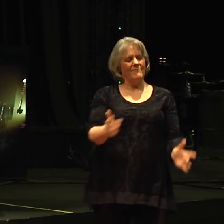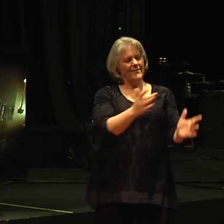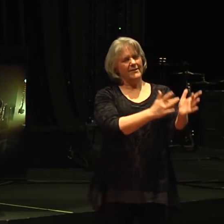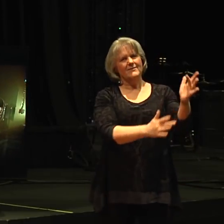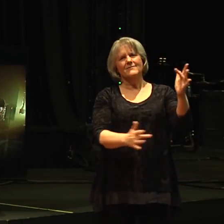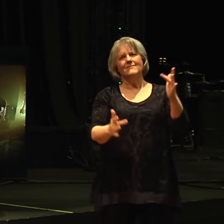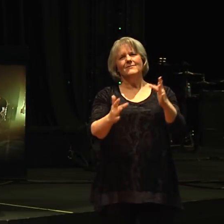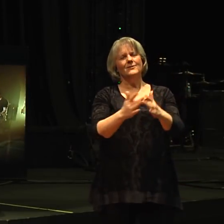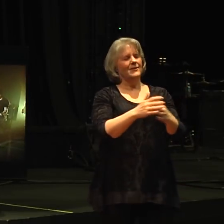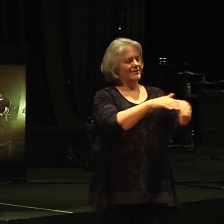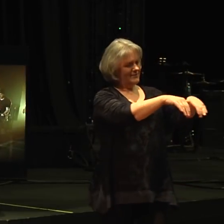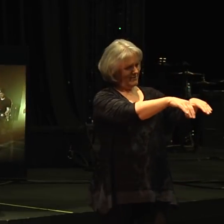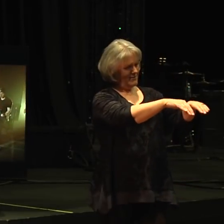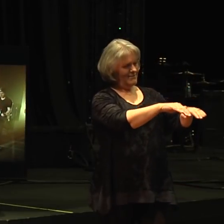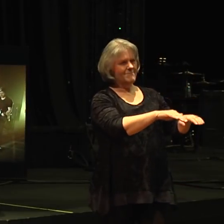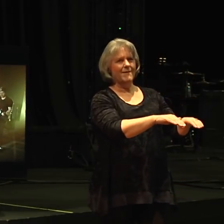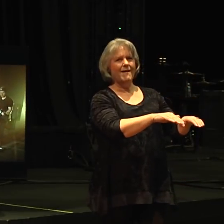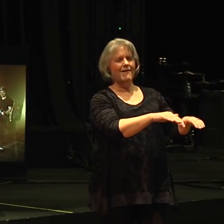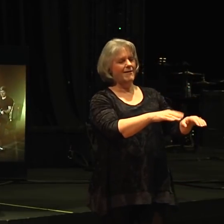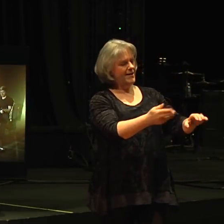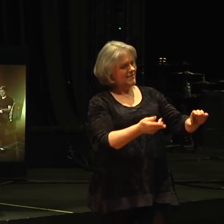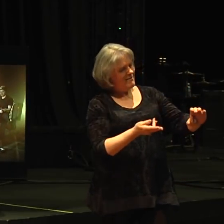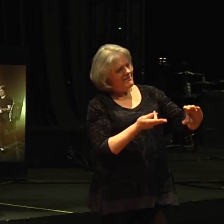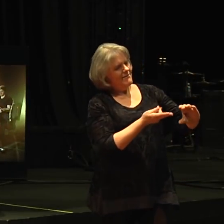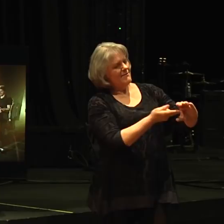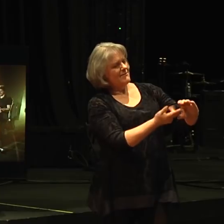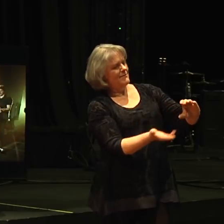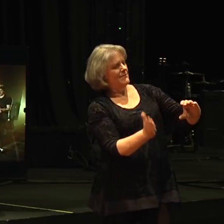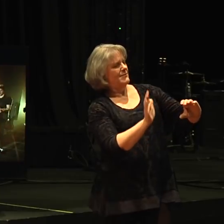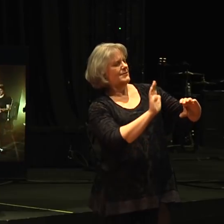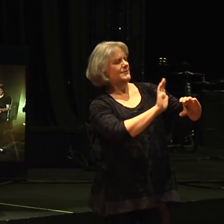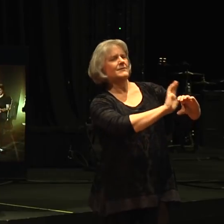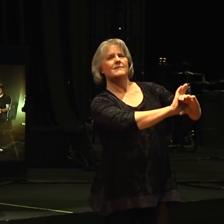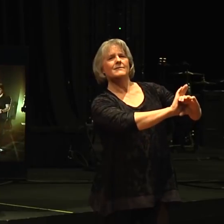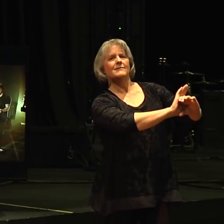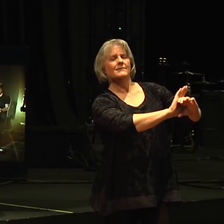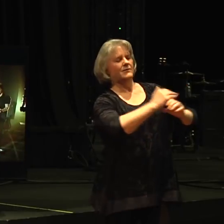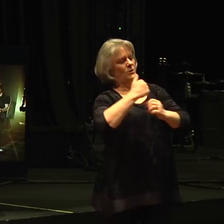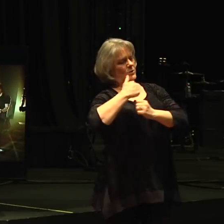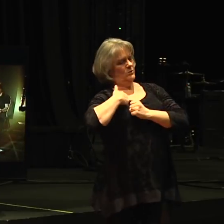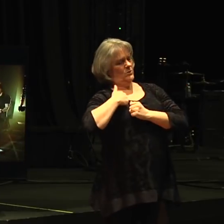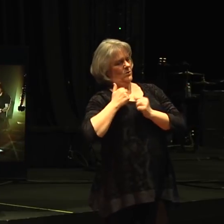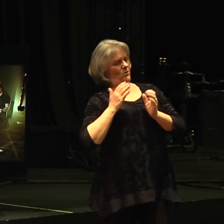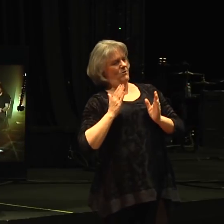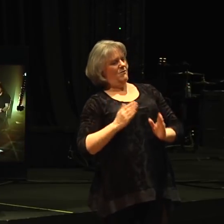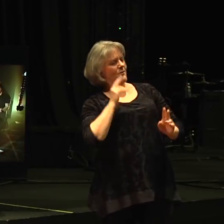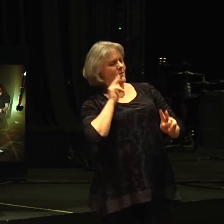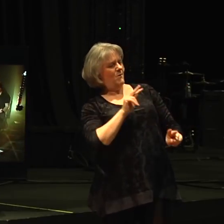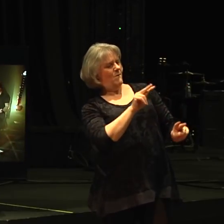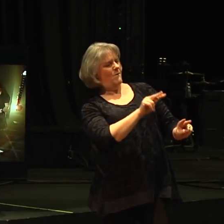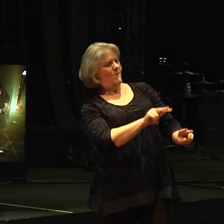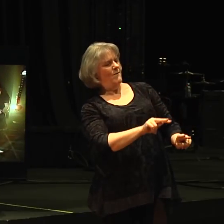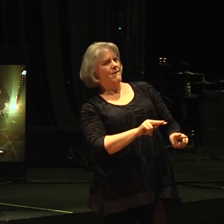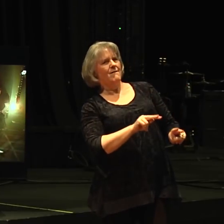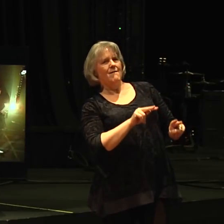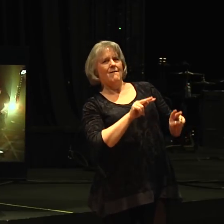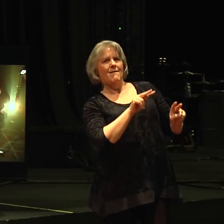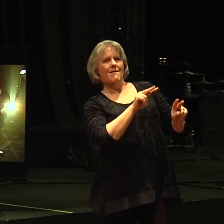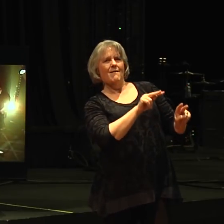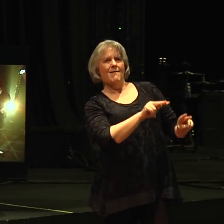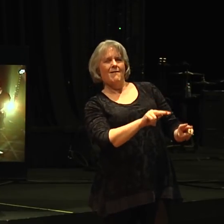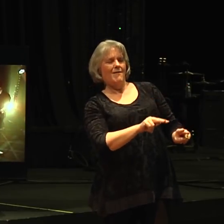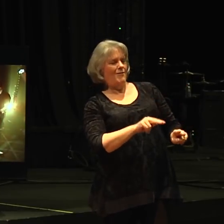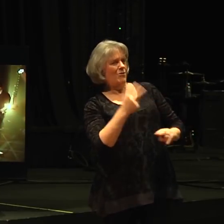alive. The tomb where soldiers watched in vain was